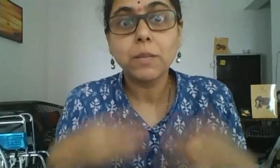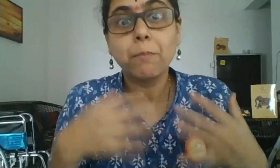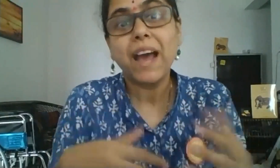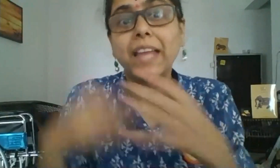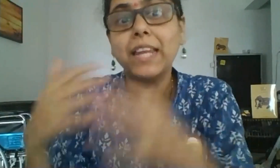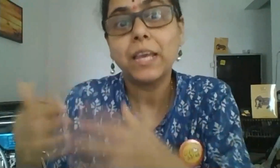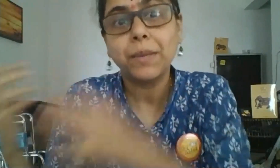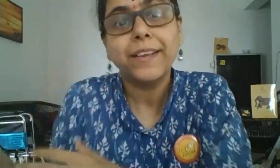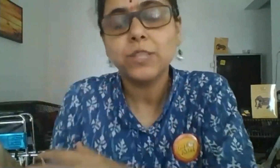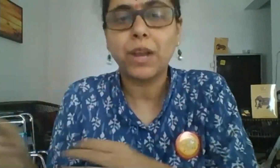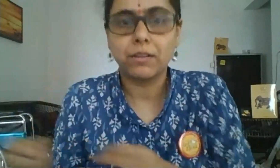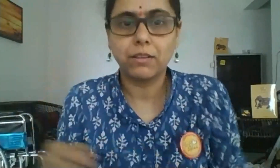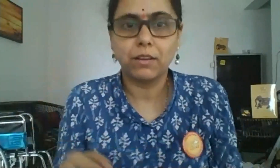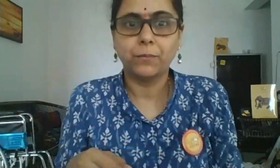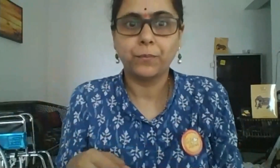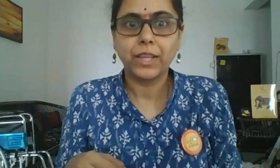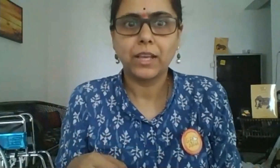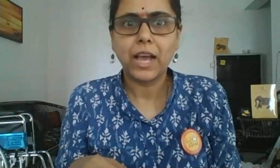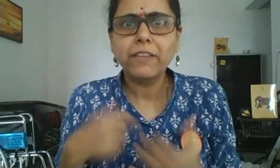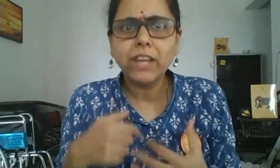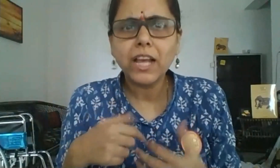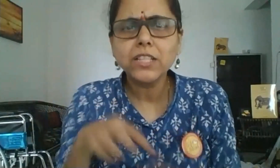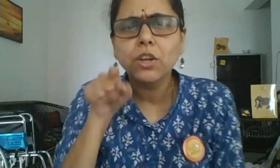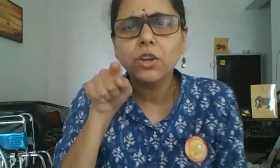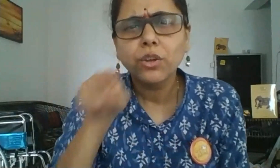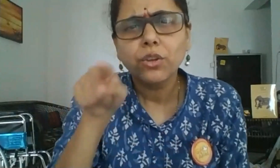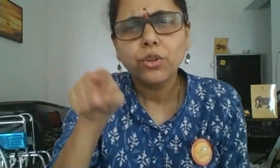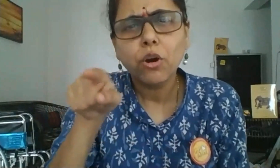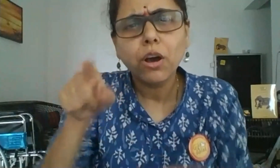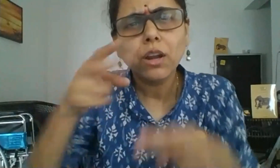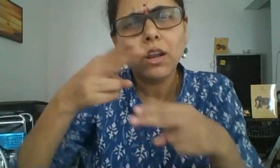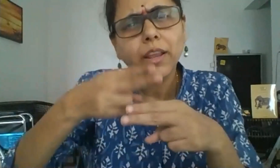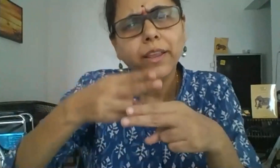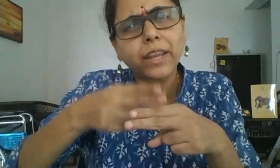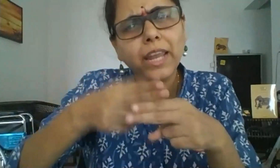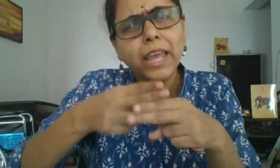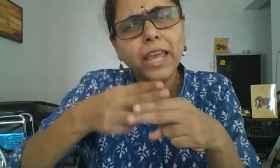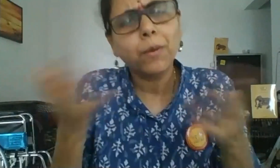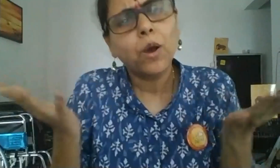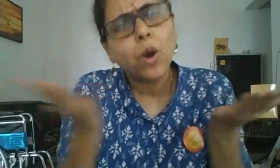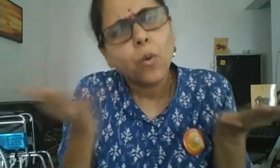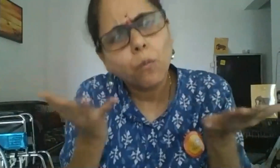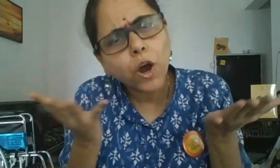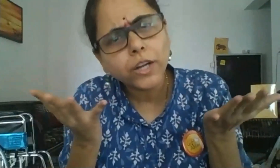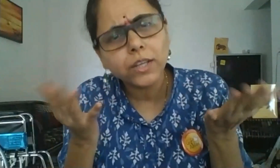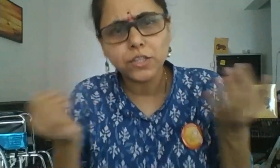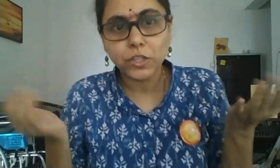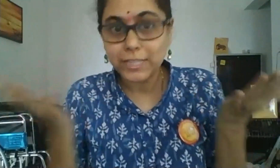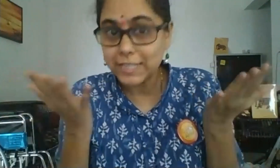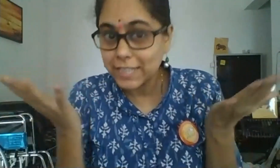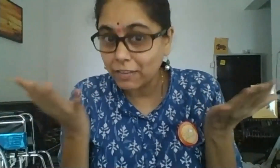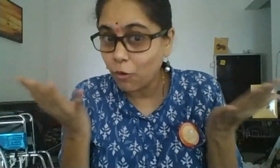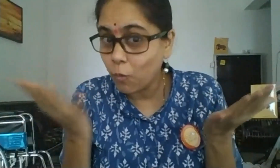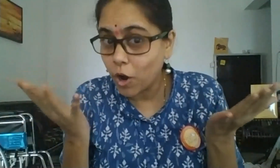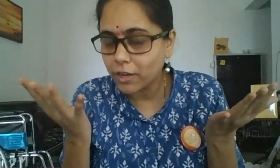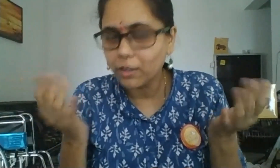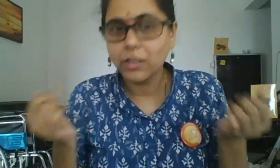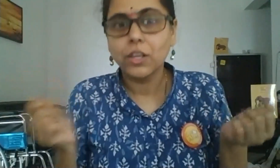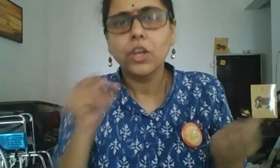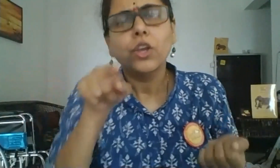my name is Prarthana. I will ask your name what. So this is sign for what?